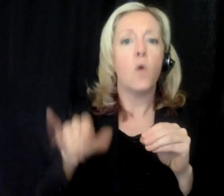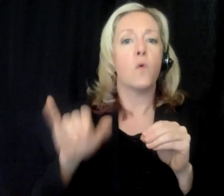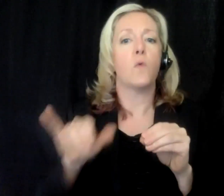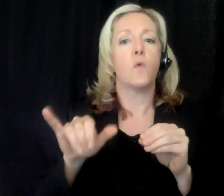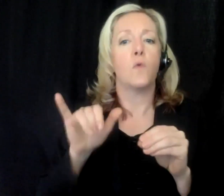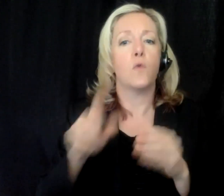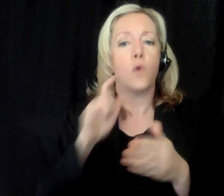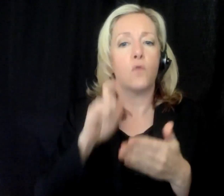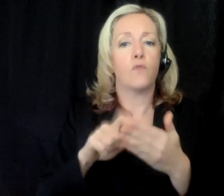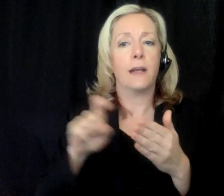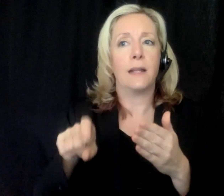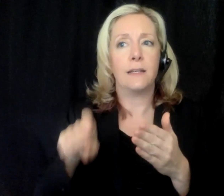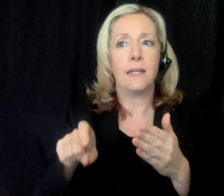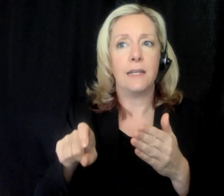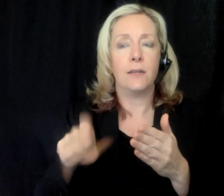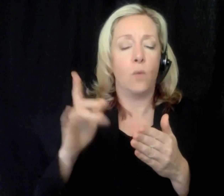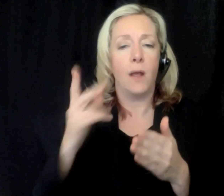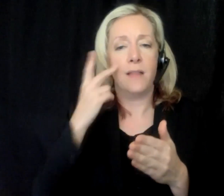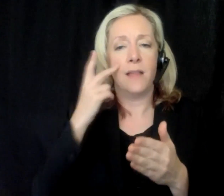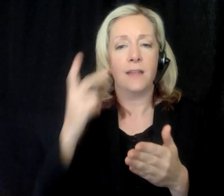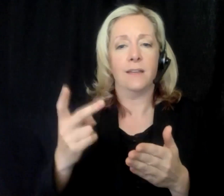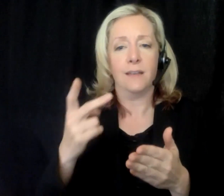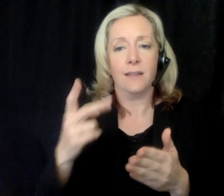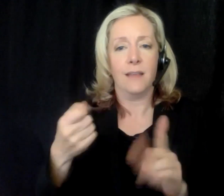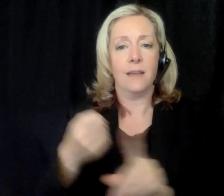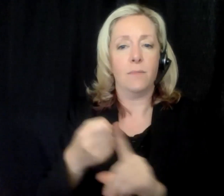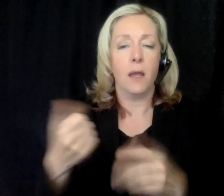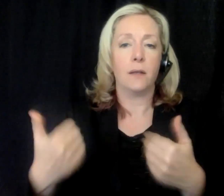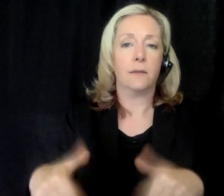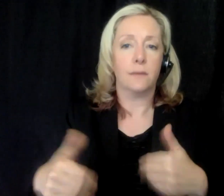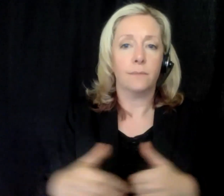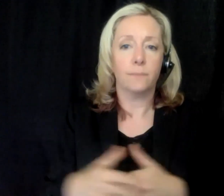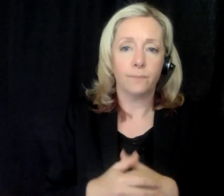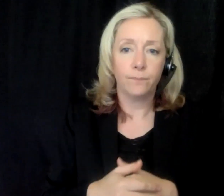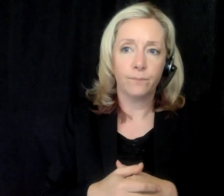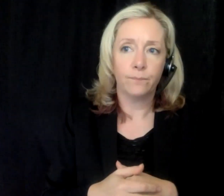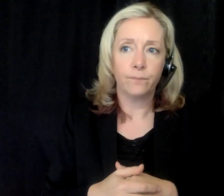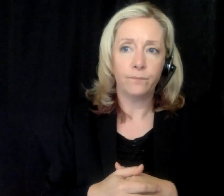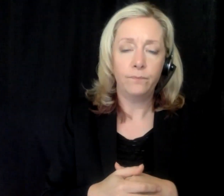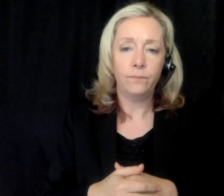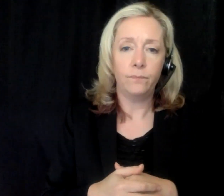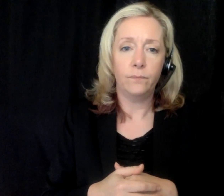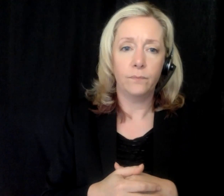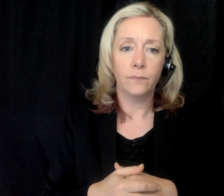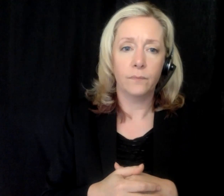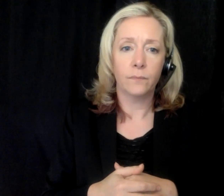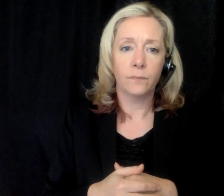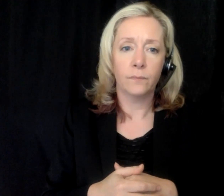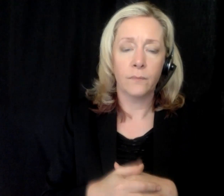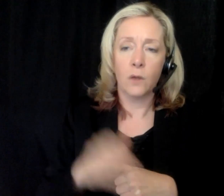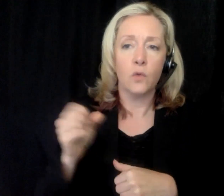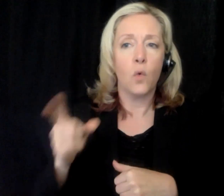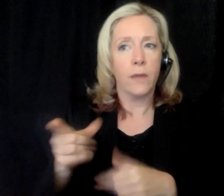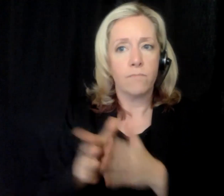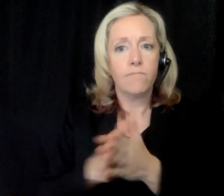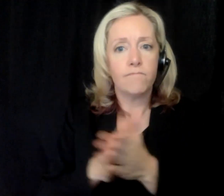need when they see the impact that these frequencies and fragrances have on people to provide access within